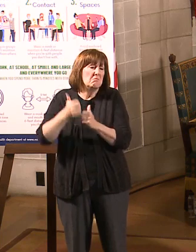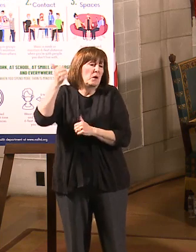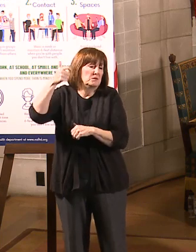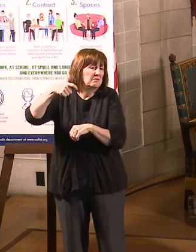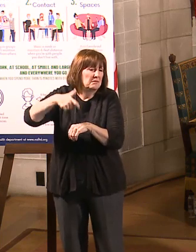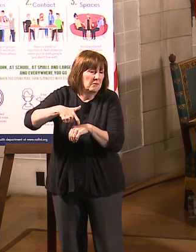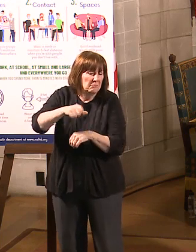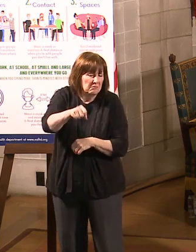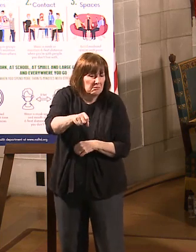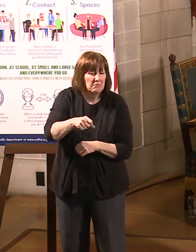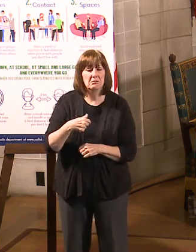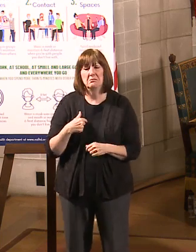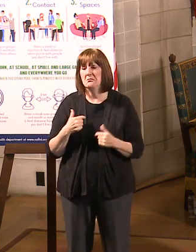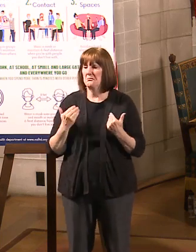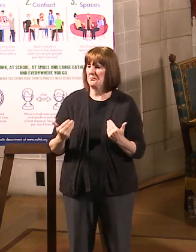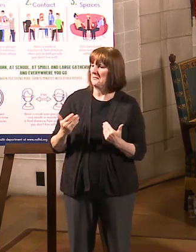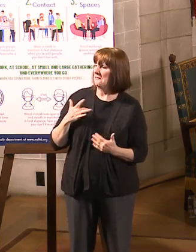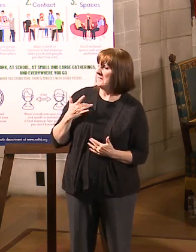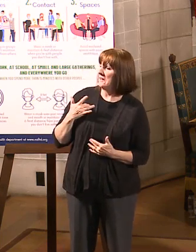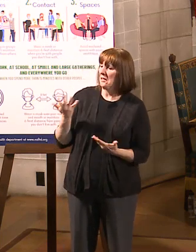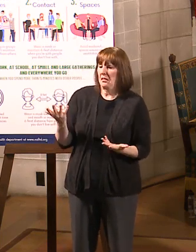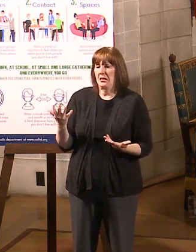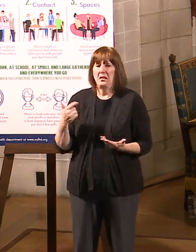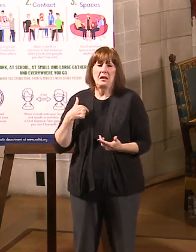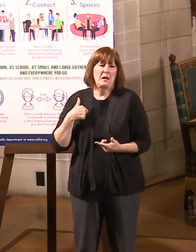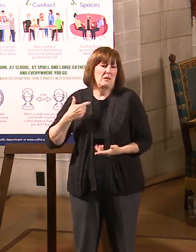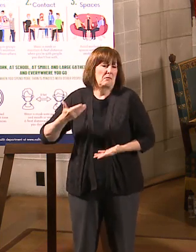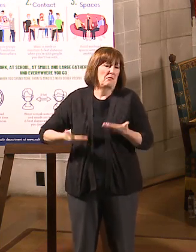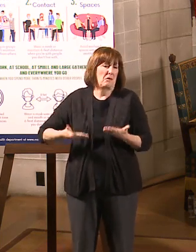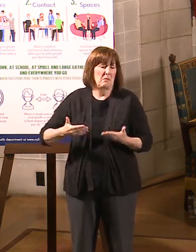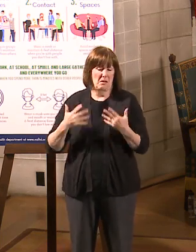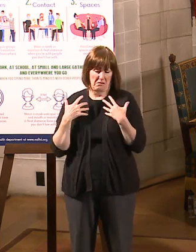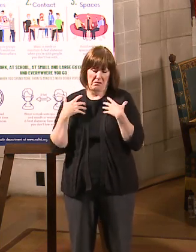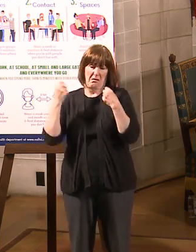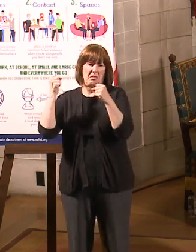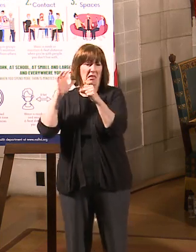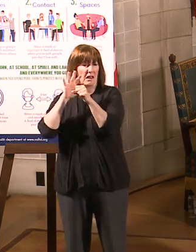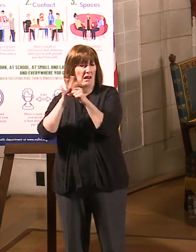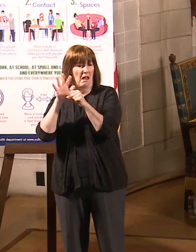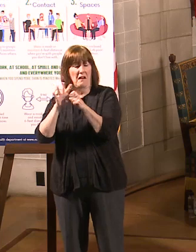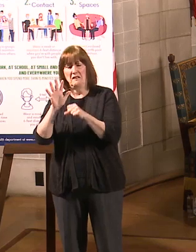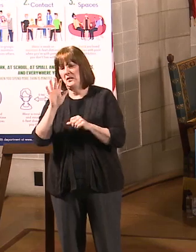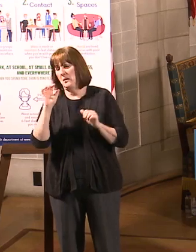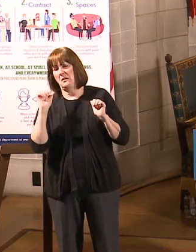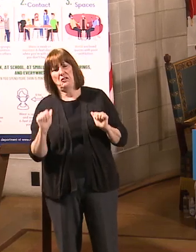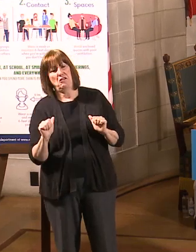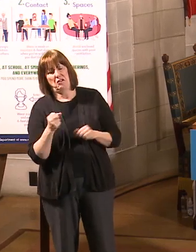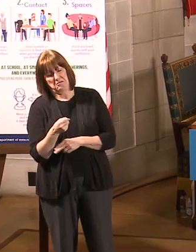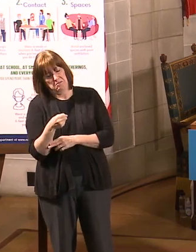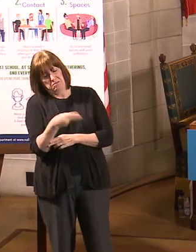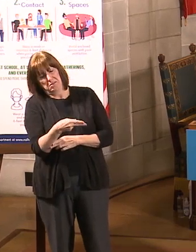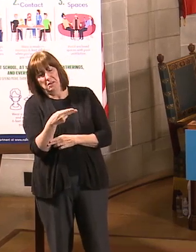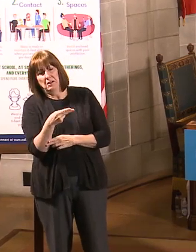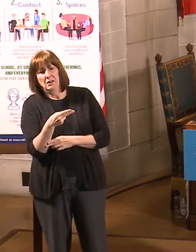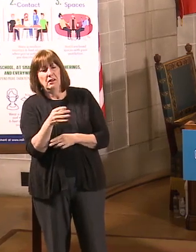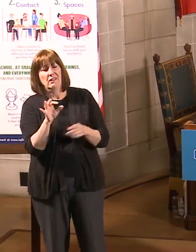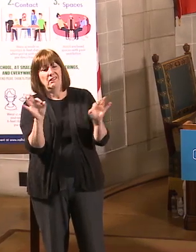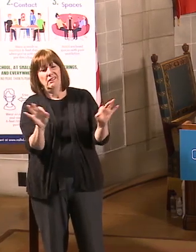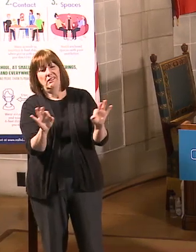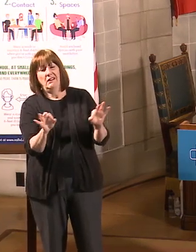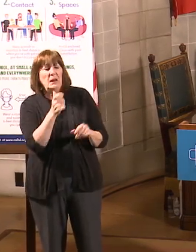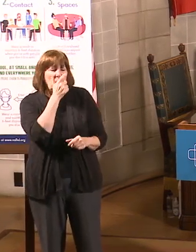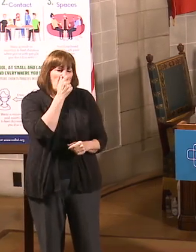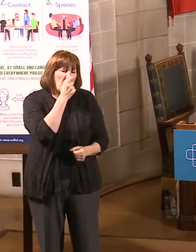went ahead and felt that I was probably healthy enough that I could lick it. It won't be more than a cold, because